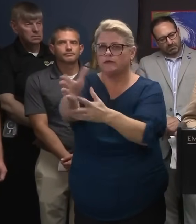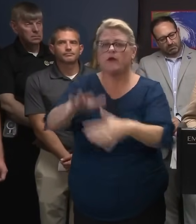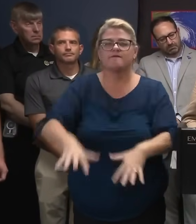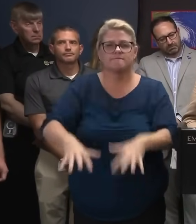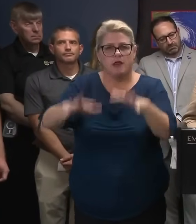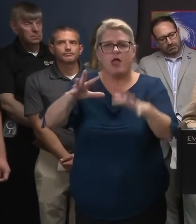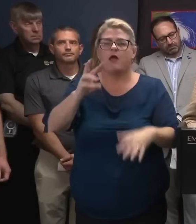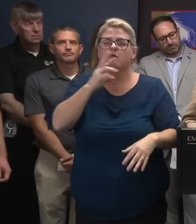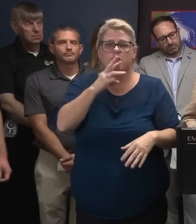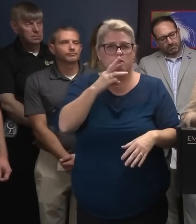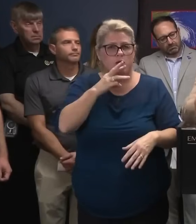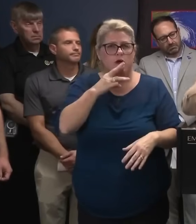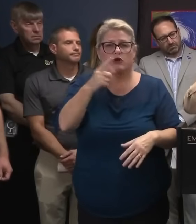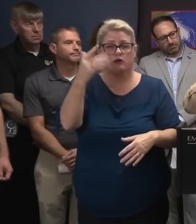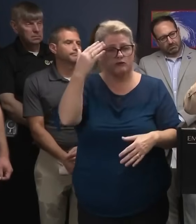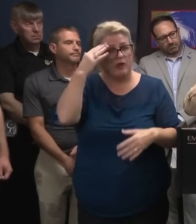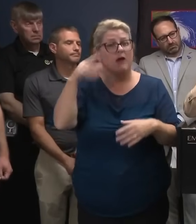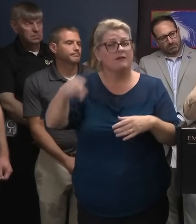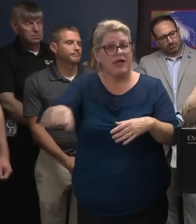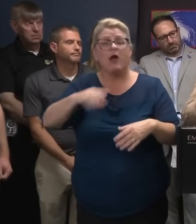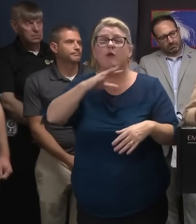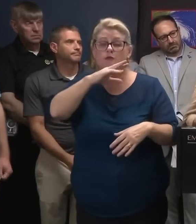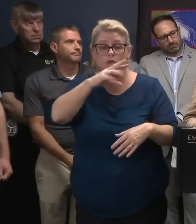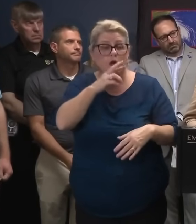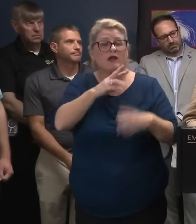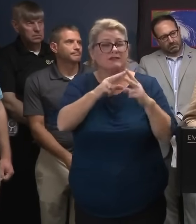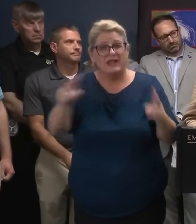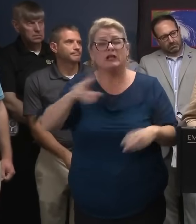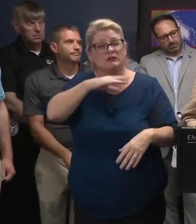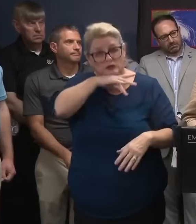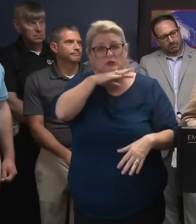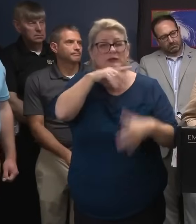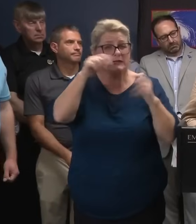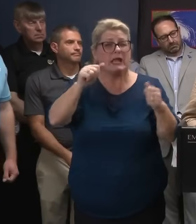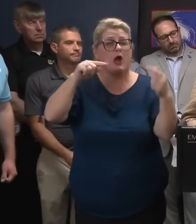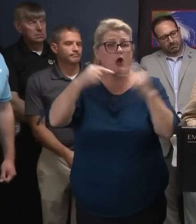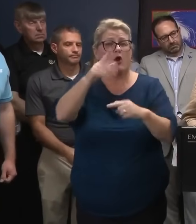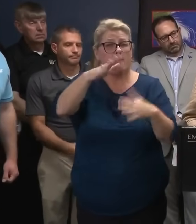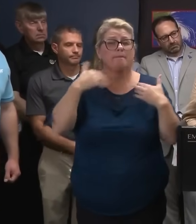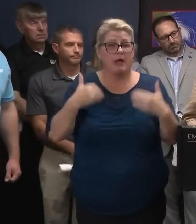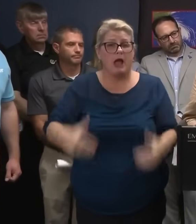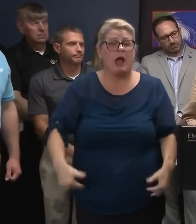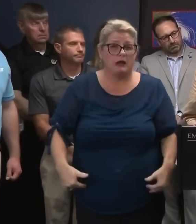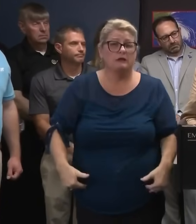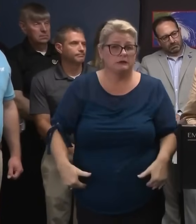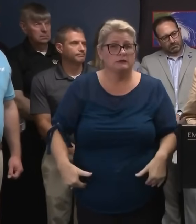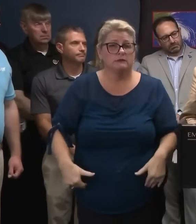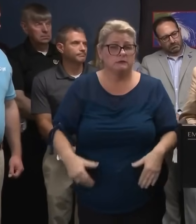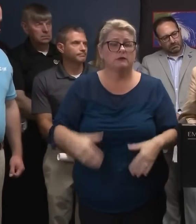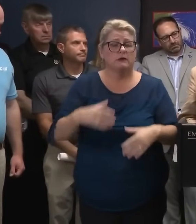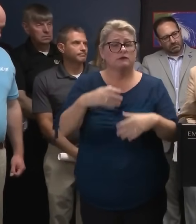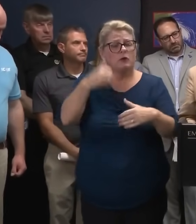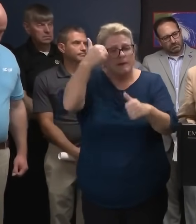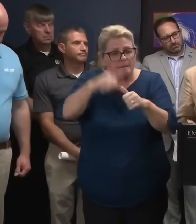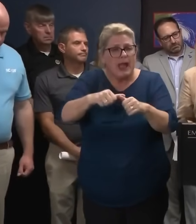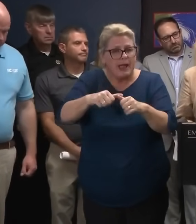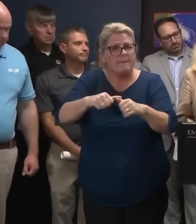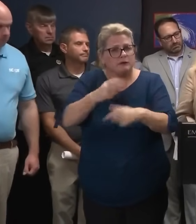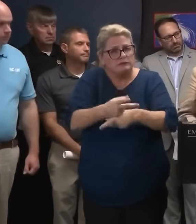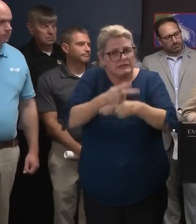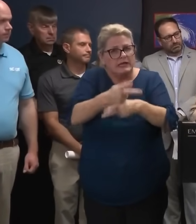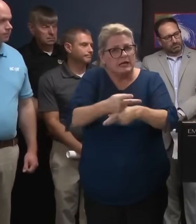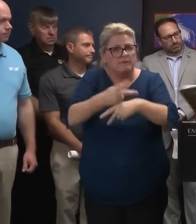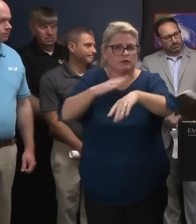As you're aware, there are many harmful things that could have an impact on your health, and we'd like you to be reminded to take